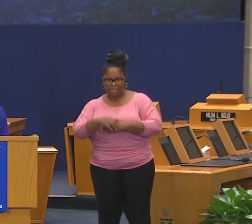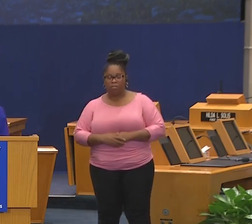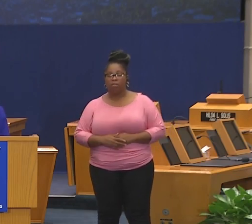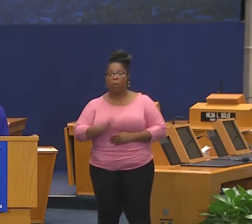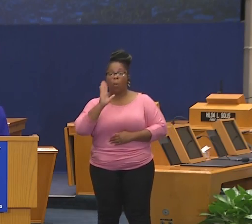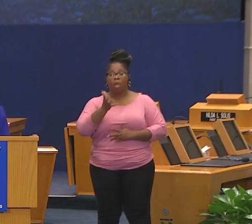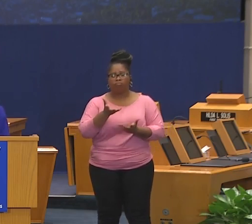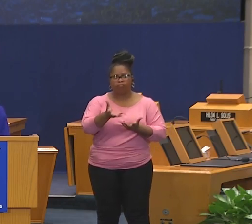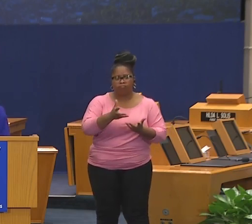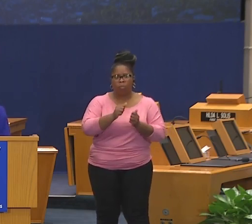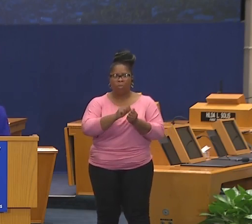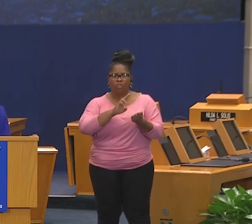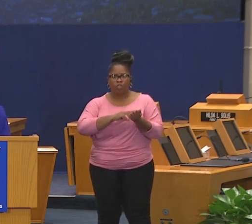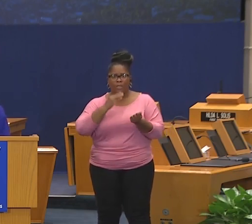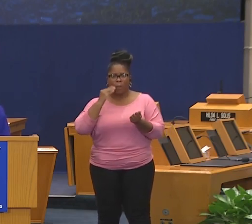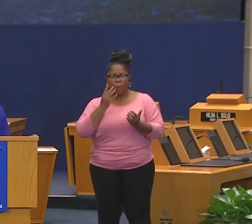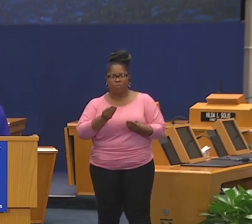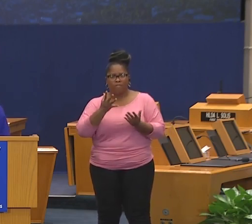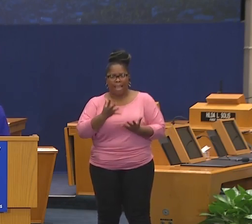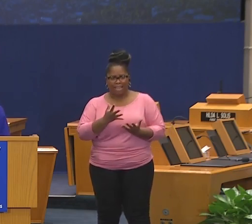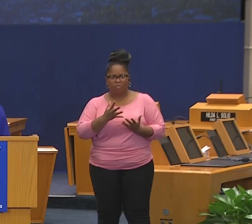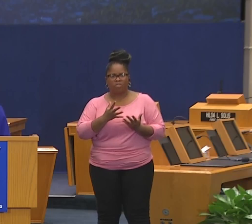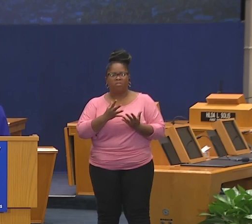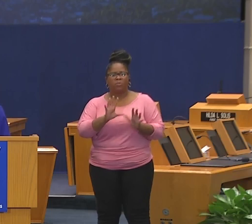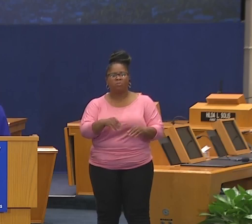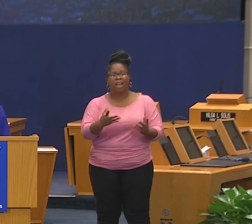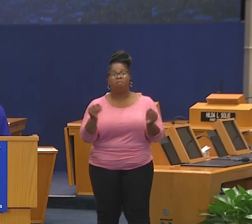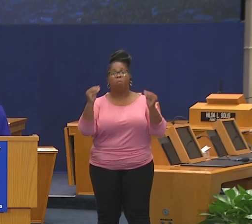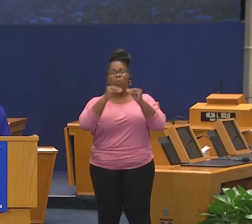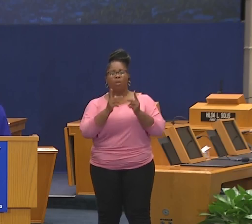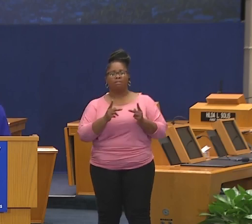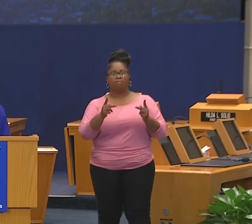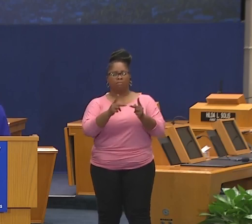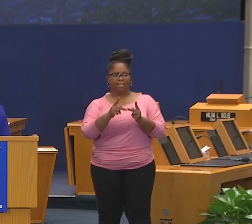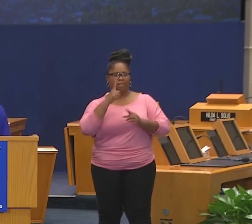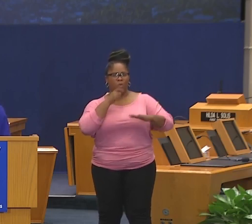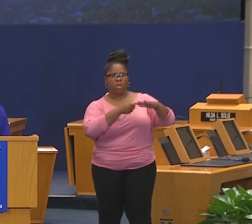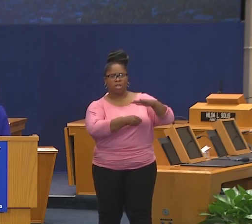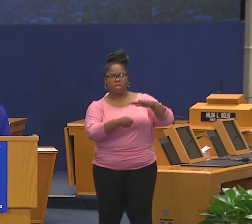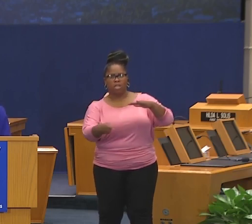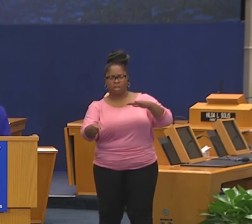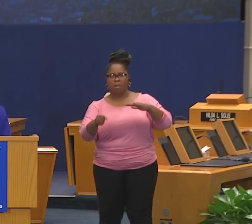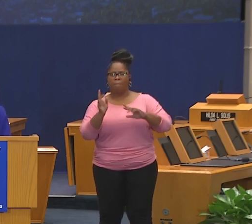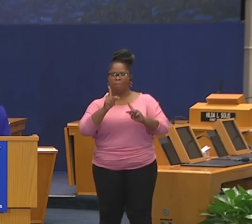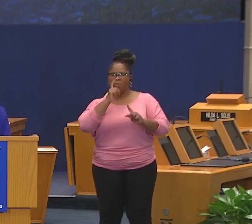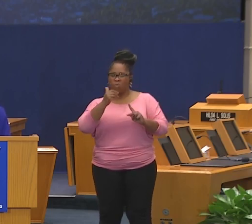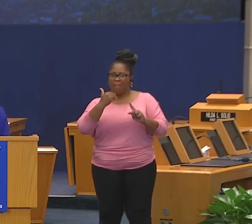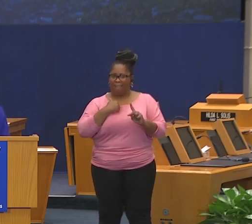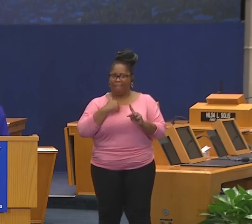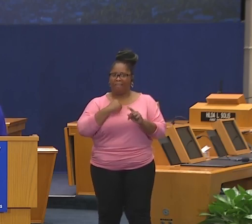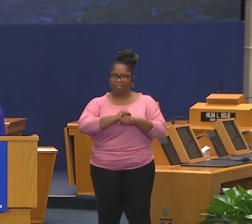to increase sites that can serve COVID-19 positive patients safely who need to reside